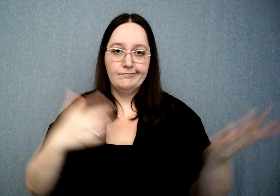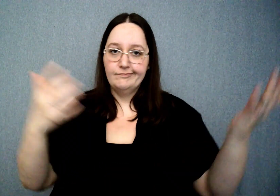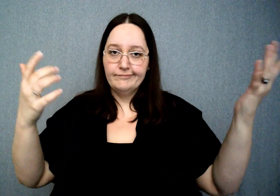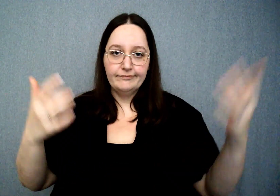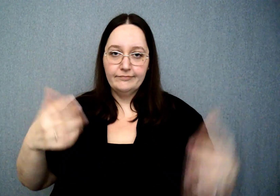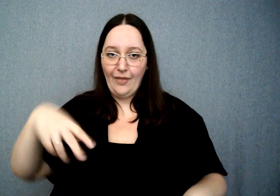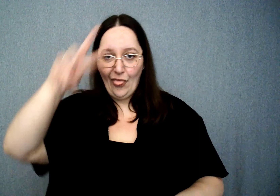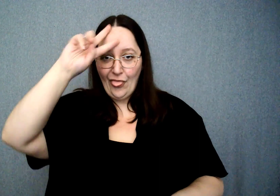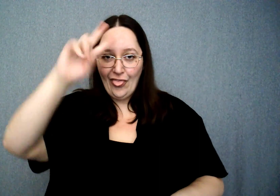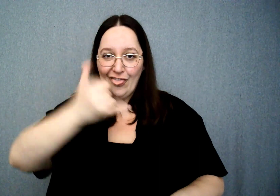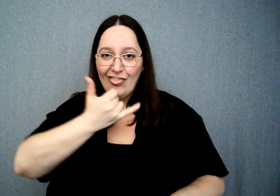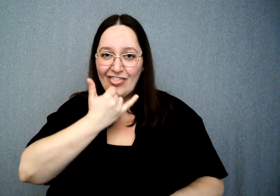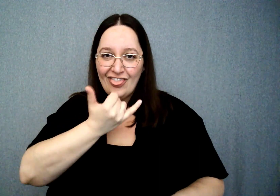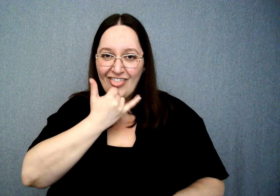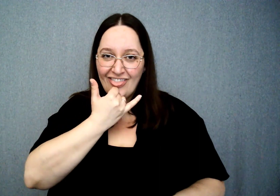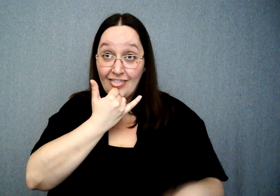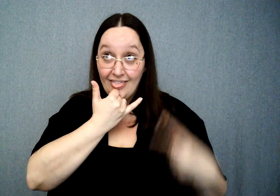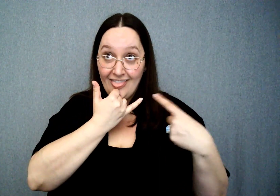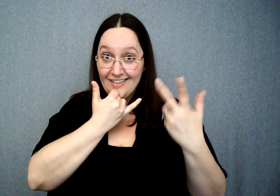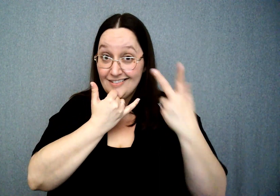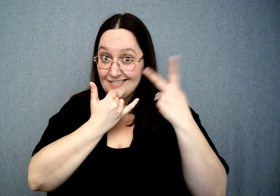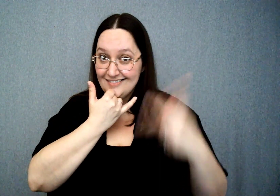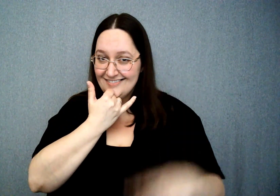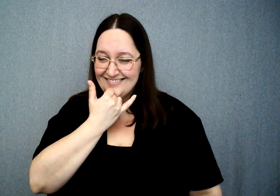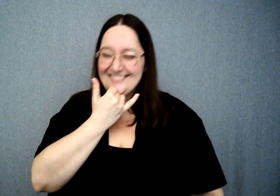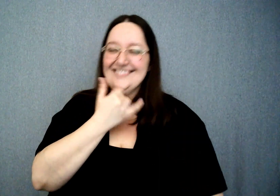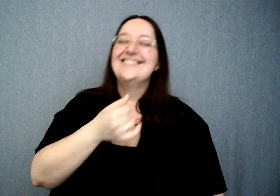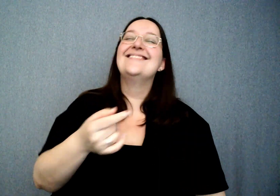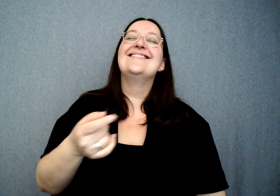this video took to get up. Stupid mistake, see? See, stupid.